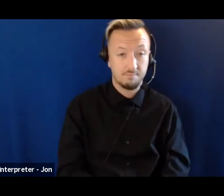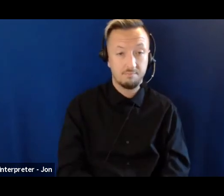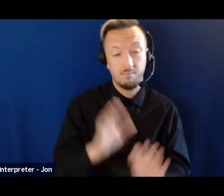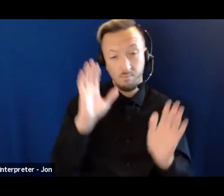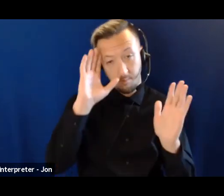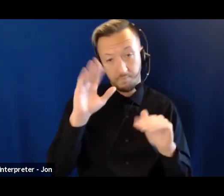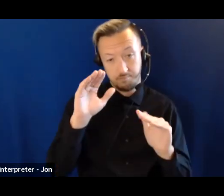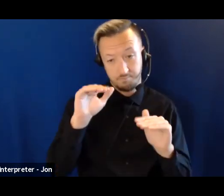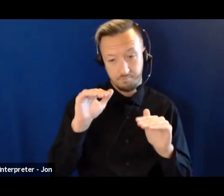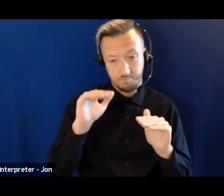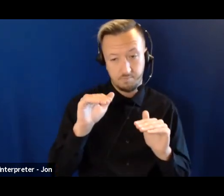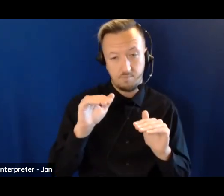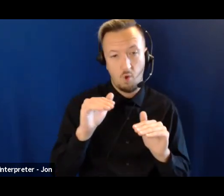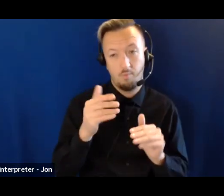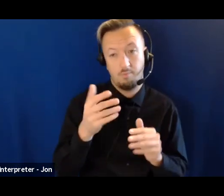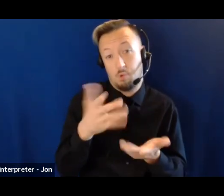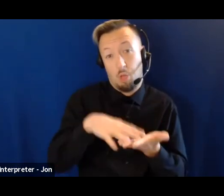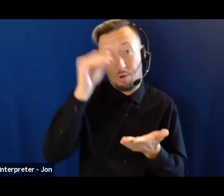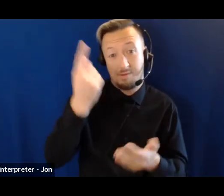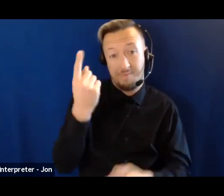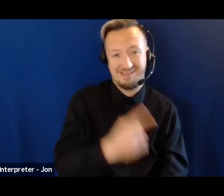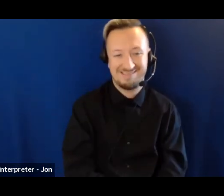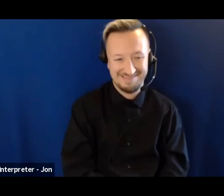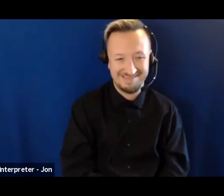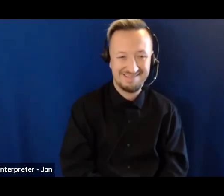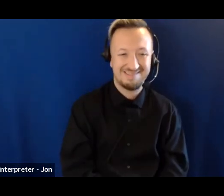hopefully you got something out of this.